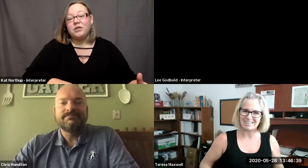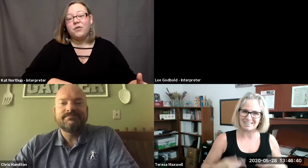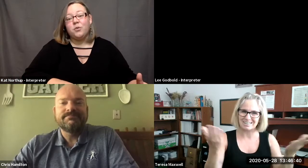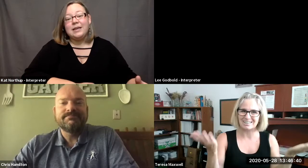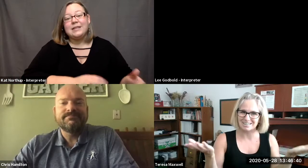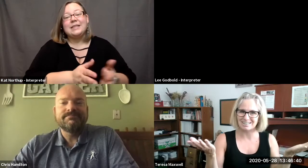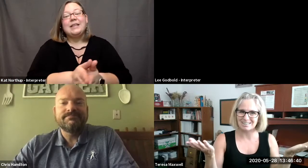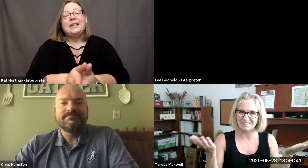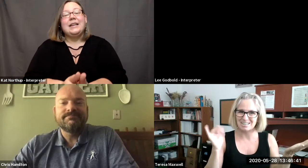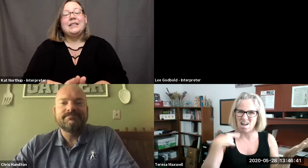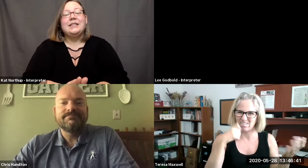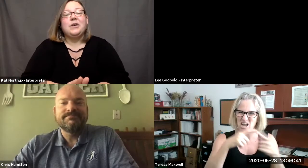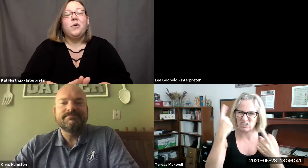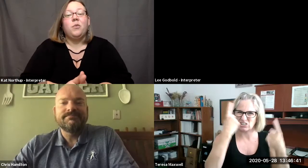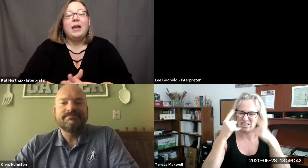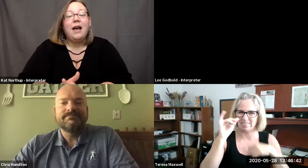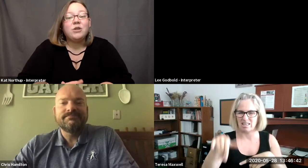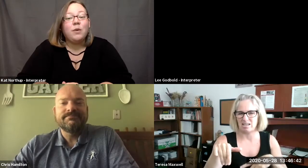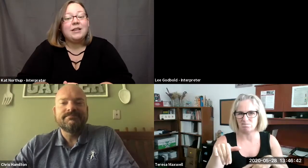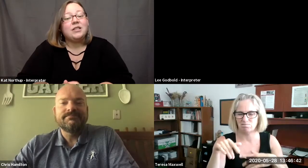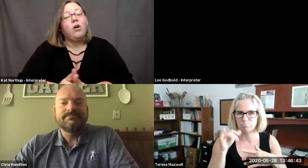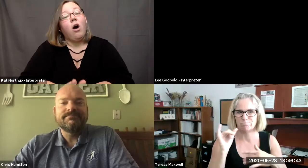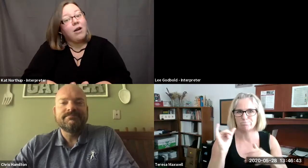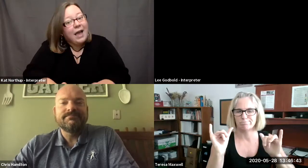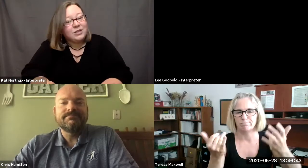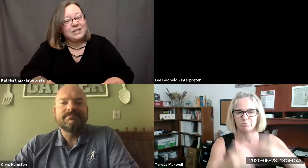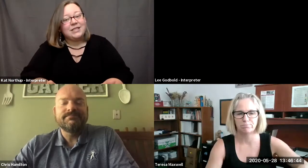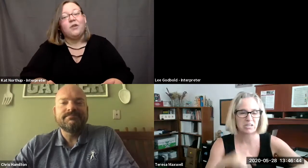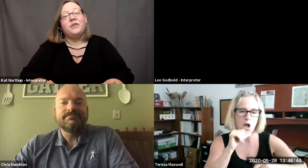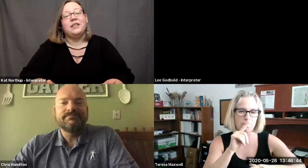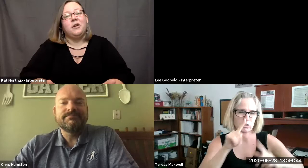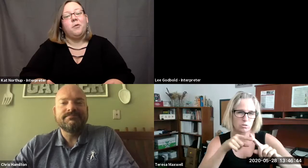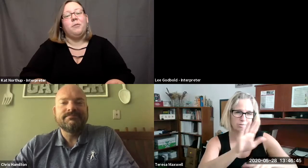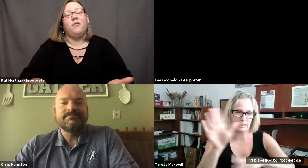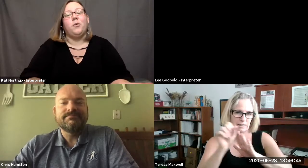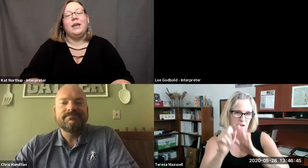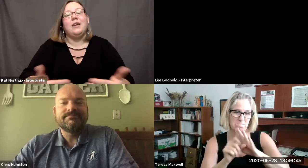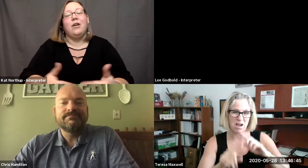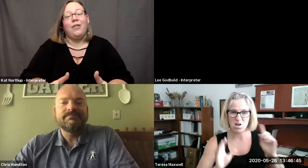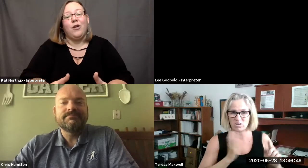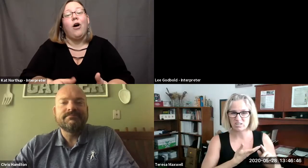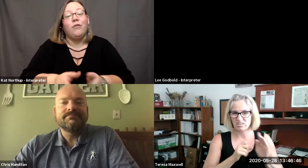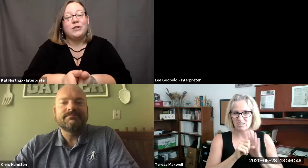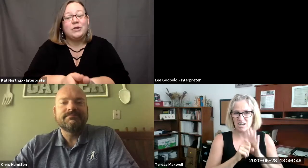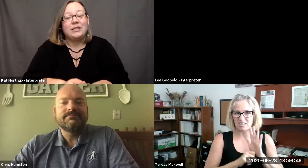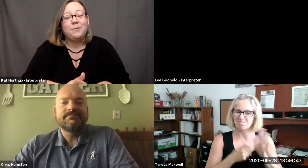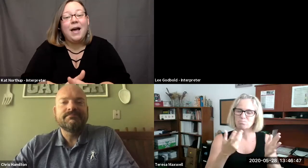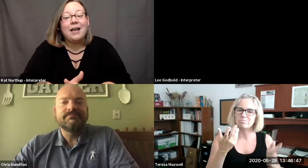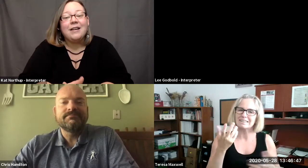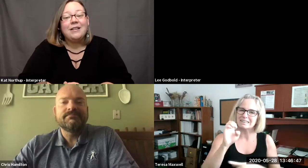few weeks. And so we have to wait until all counties are physically open before we can gather all of our students back. And